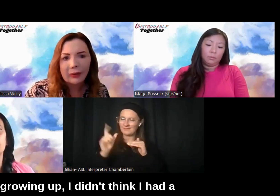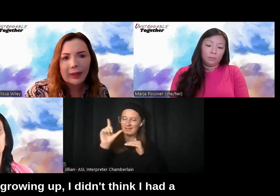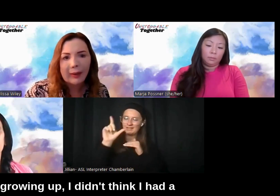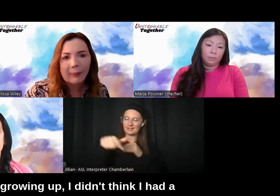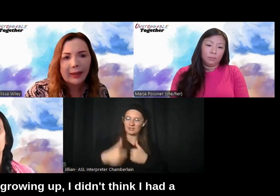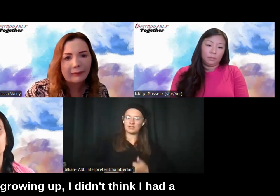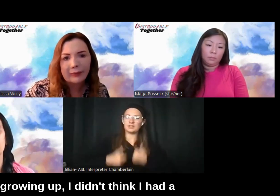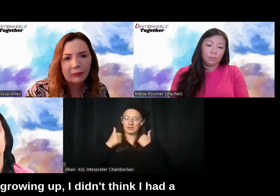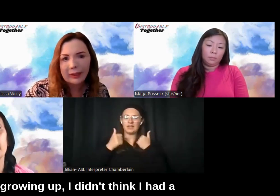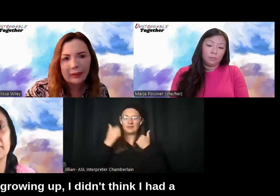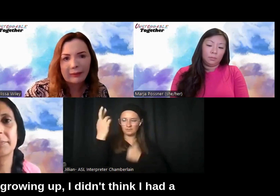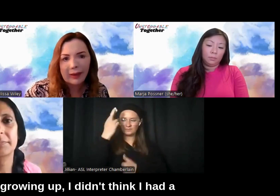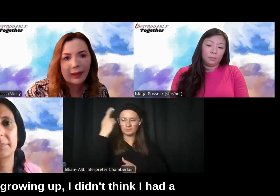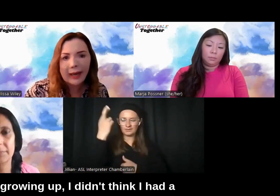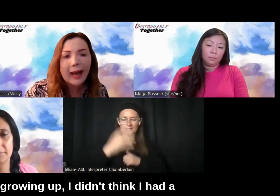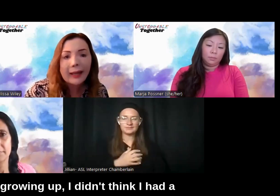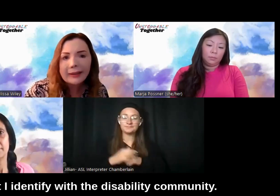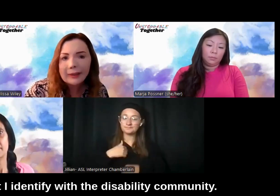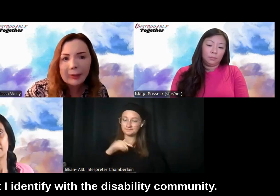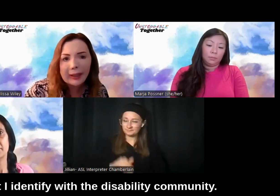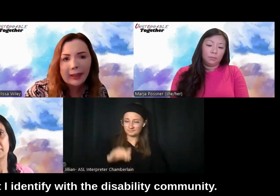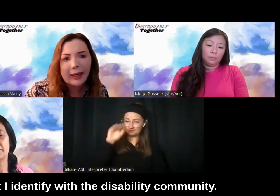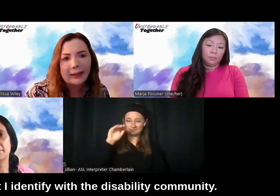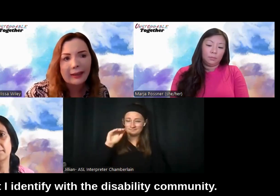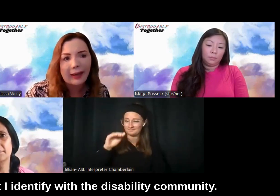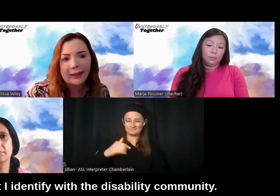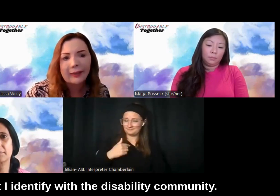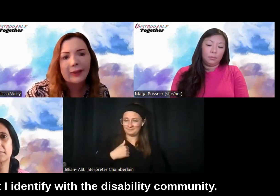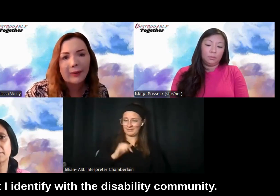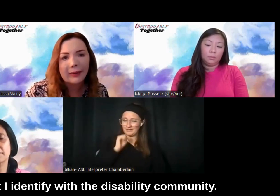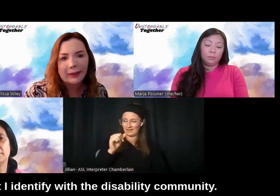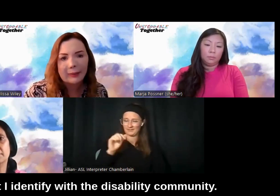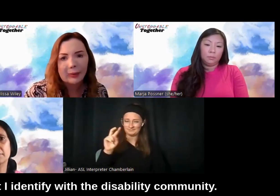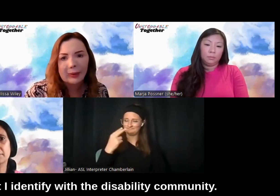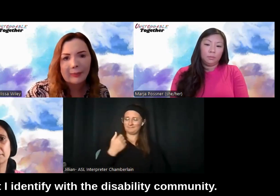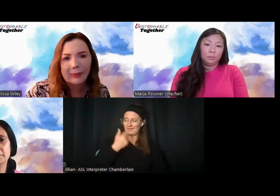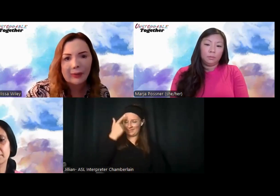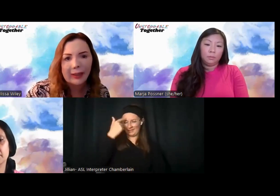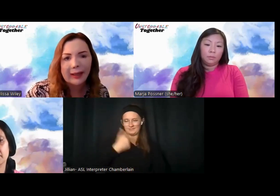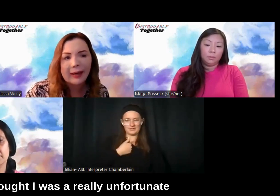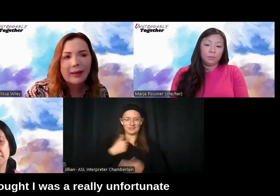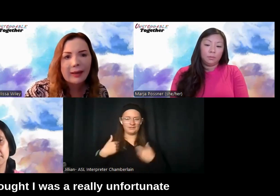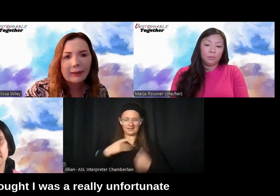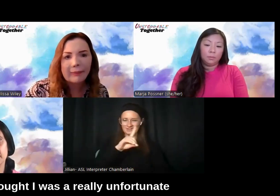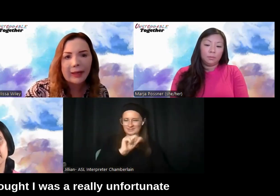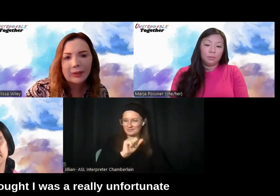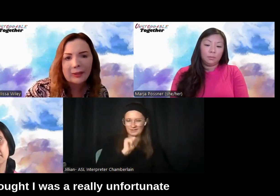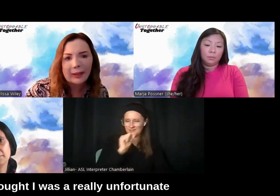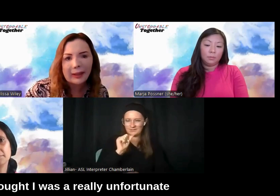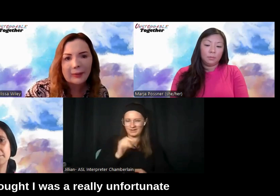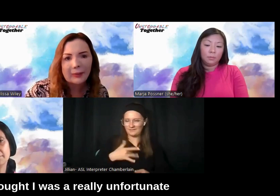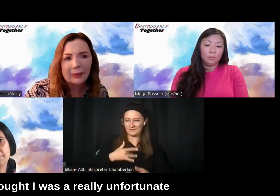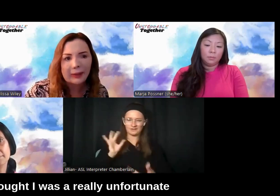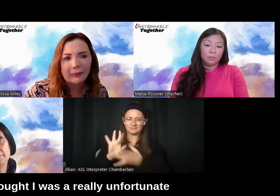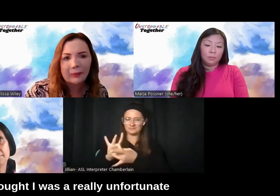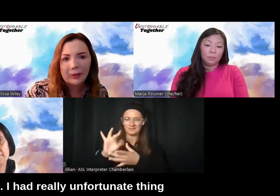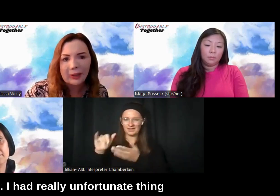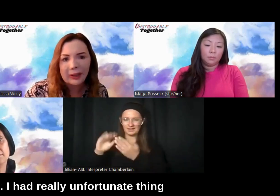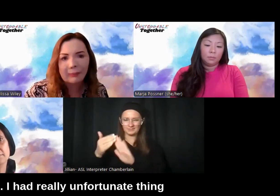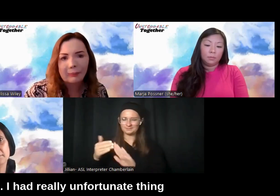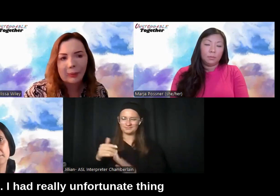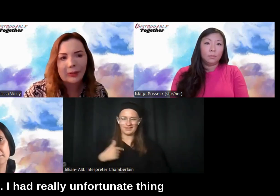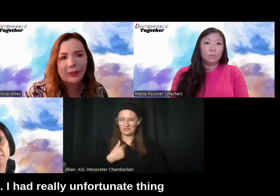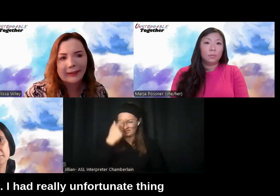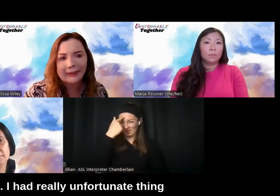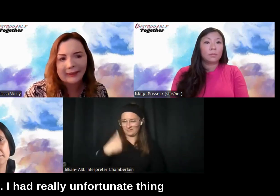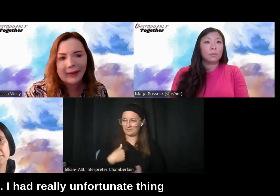I was growing up, I didn't think I had a disability. I didn't identify with the disability community. I just thought I was a really